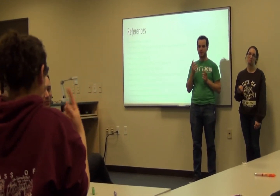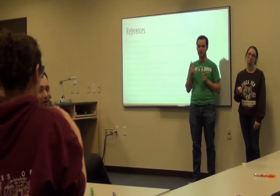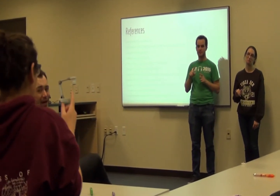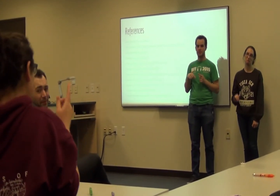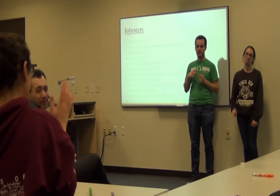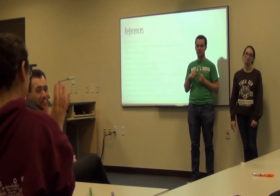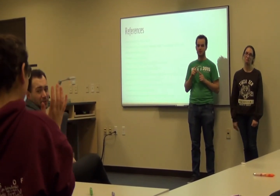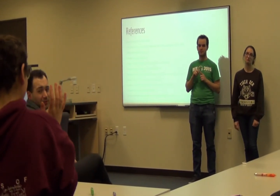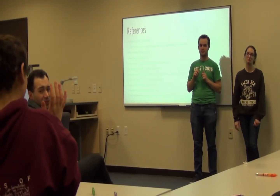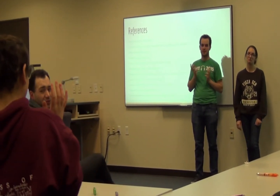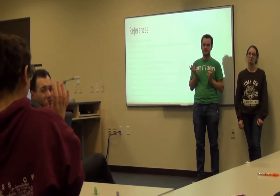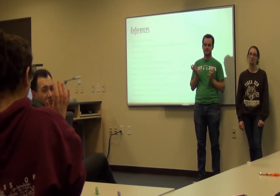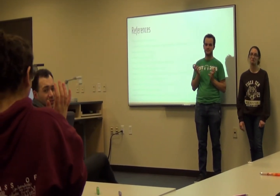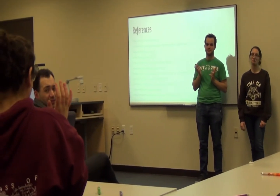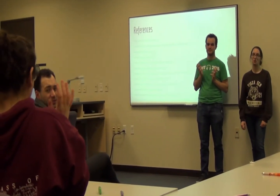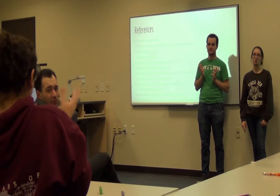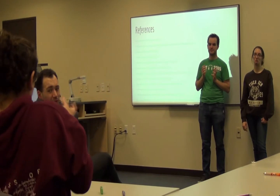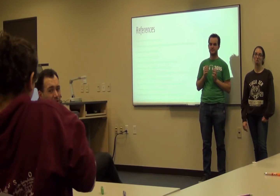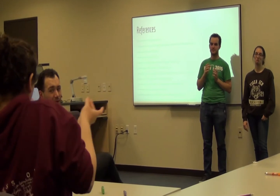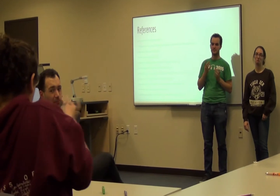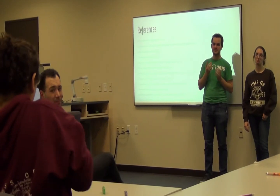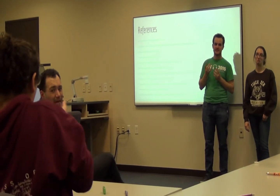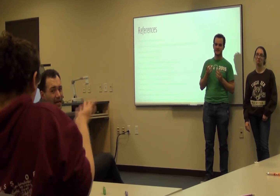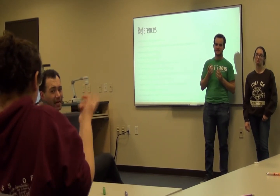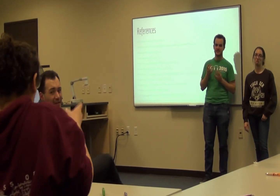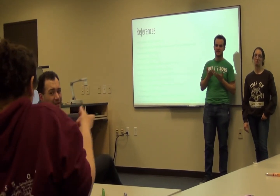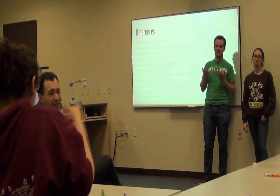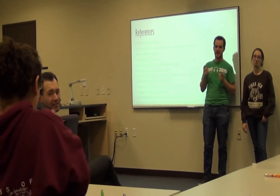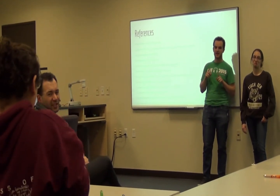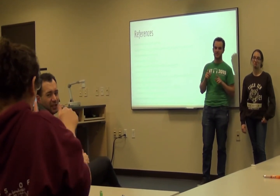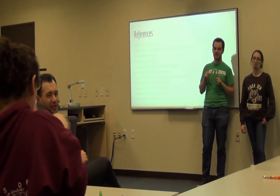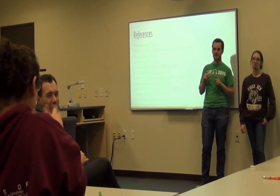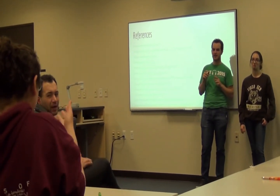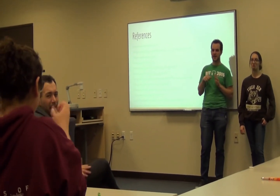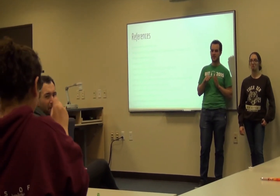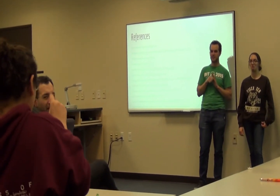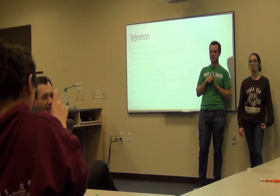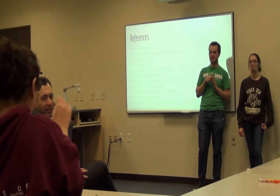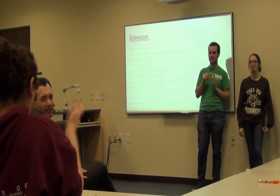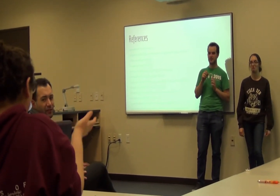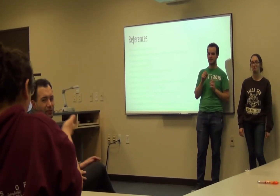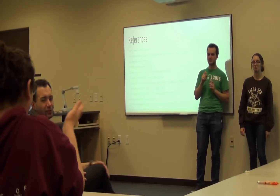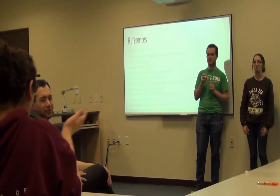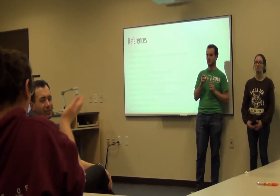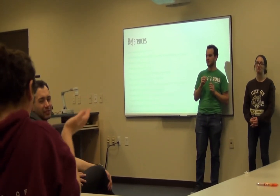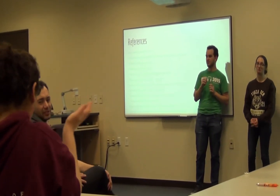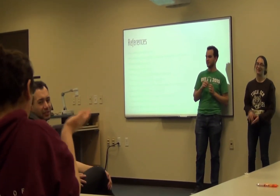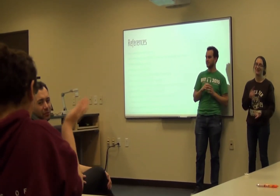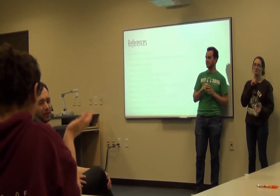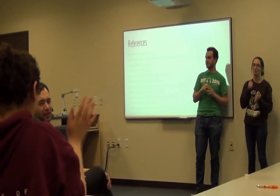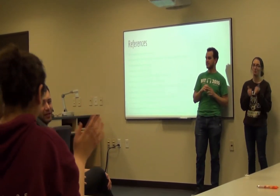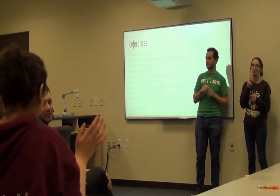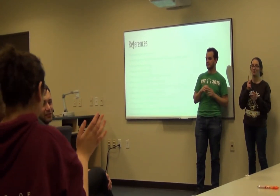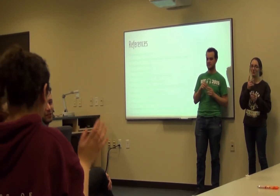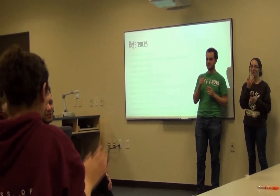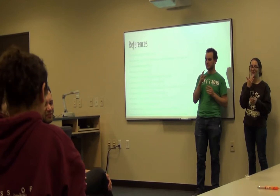what happens, but the first 2 seasons were meh. Sticky things were happening in the first 2 seasons and whatnot, so